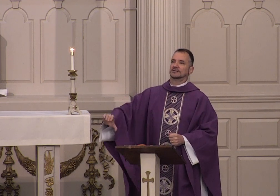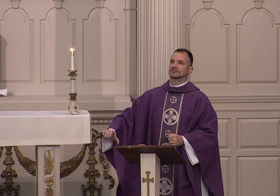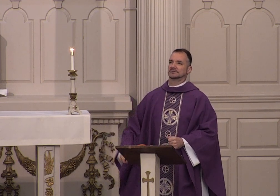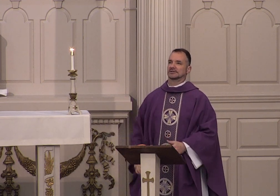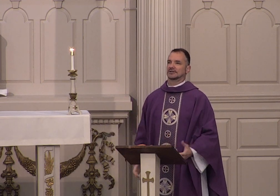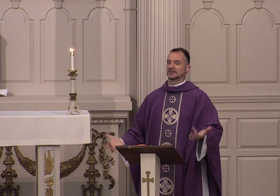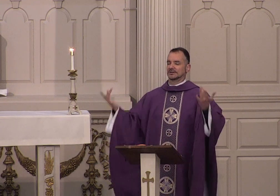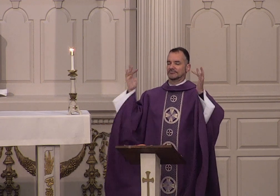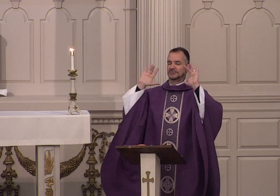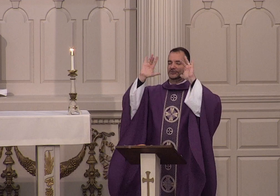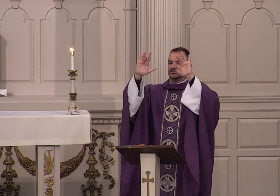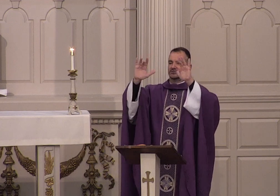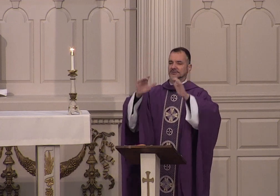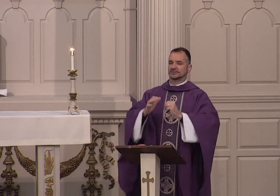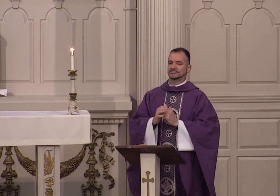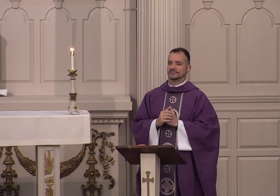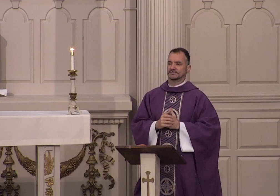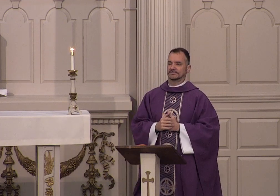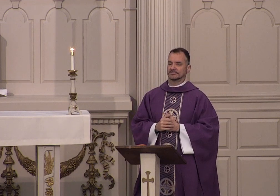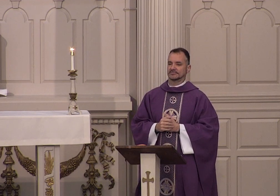Christ, have mercy.